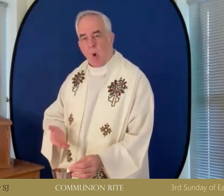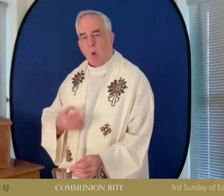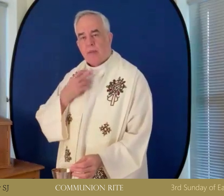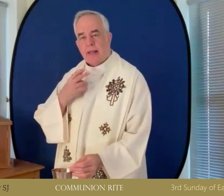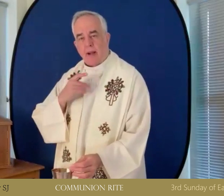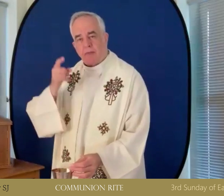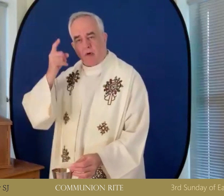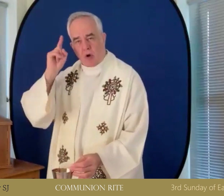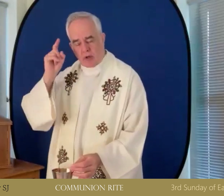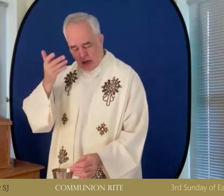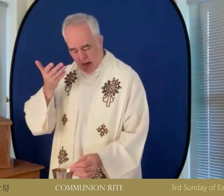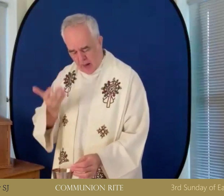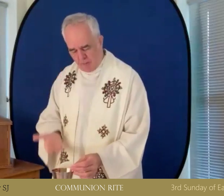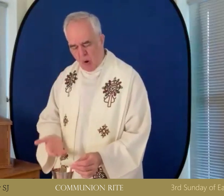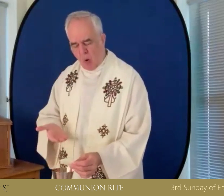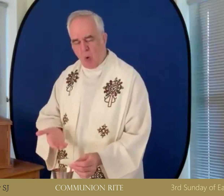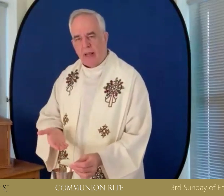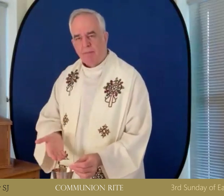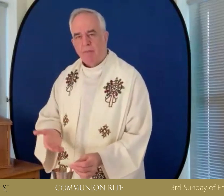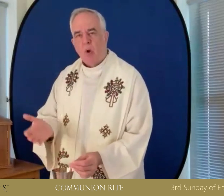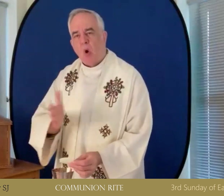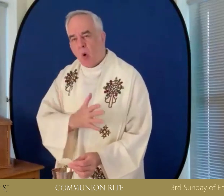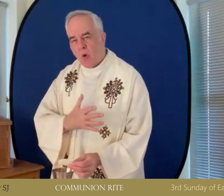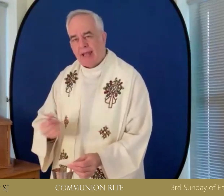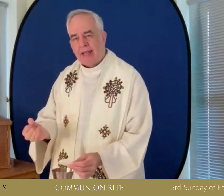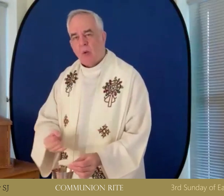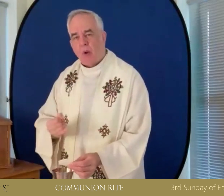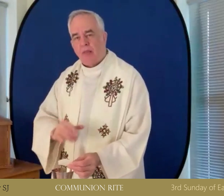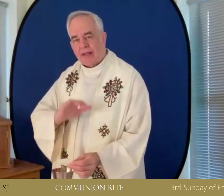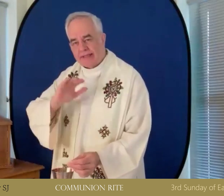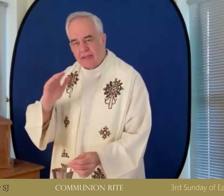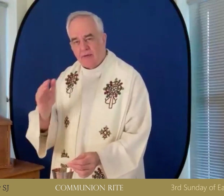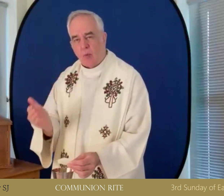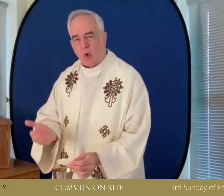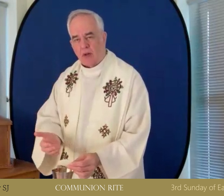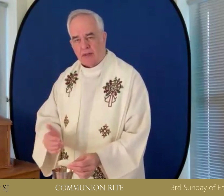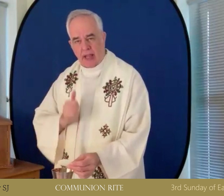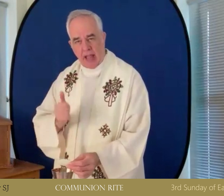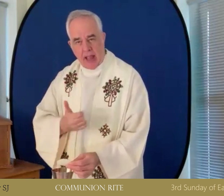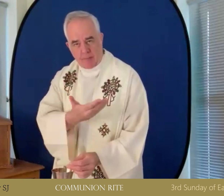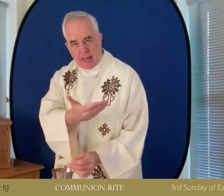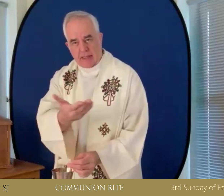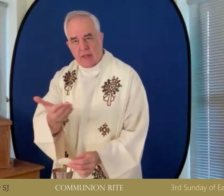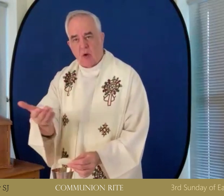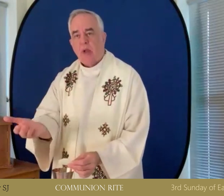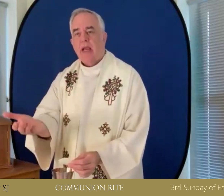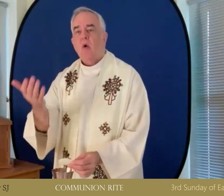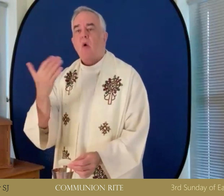Behold the Lamb of God, behold him, who takes away the sins of the world, blessed are we